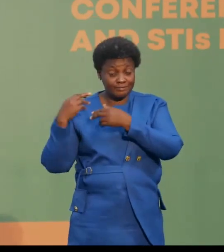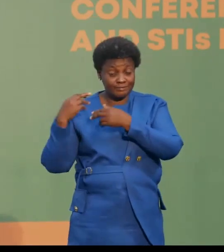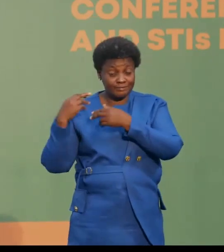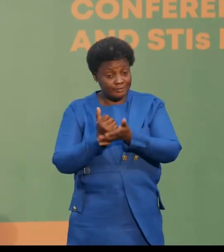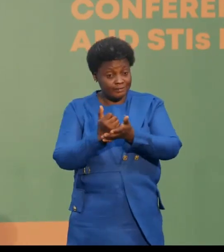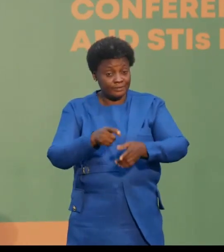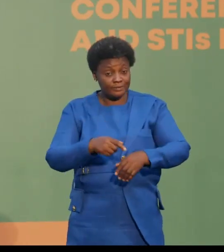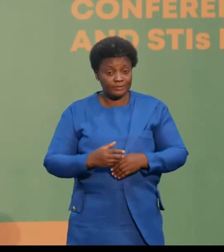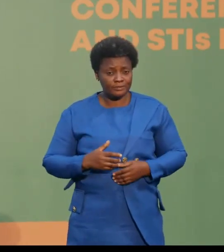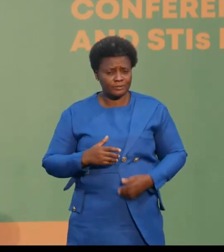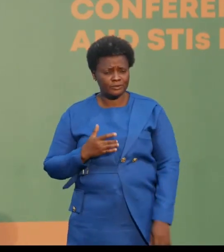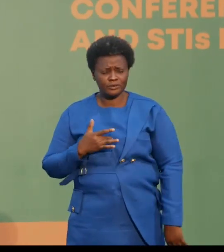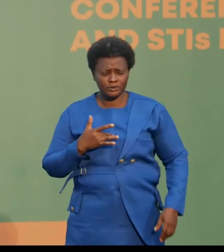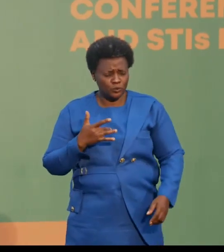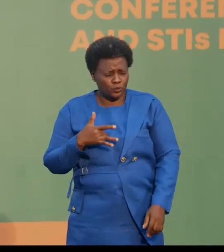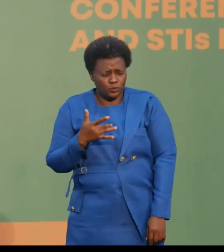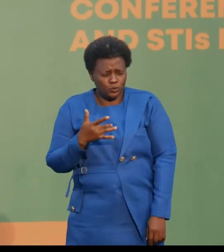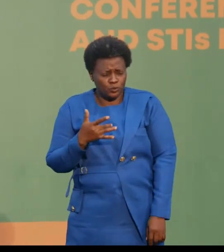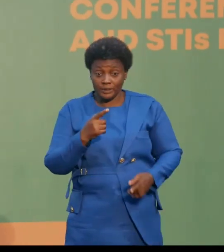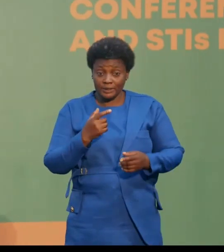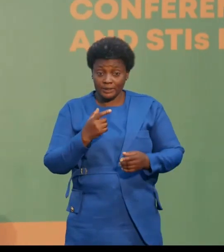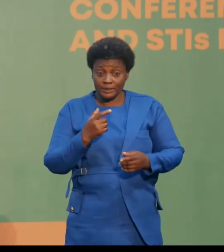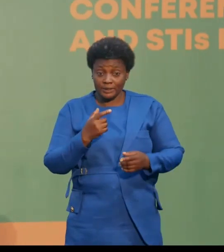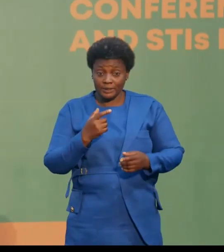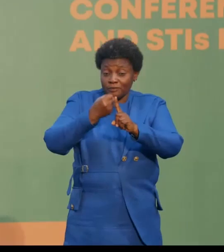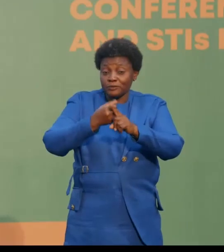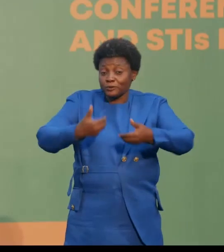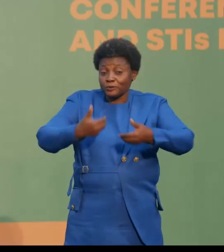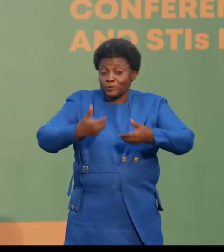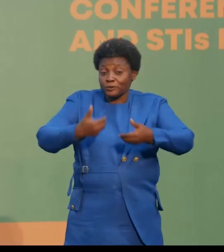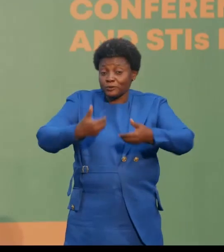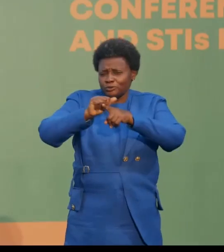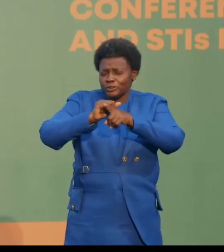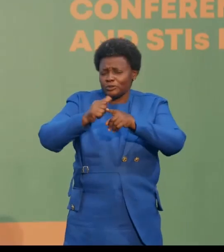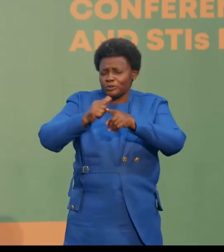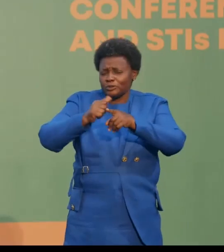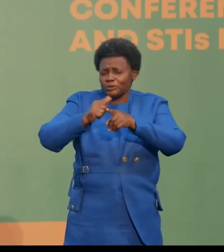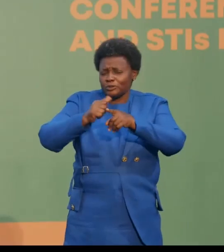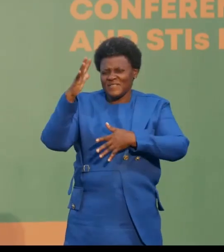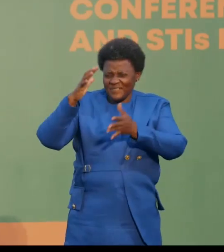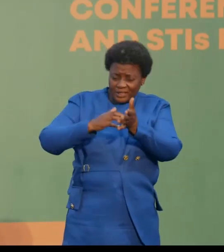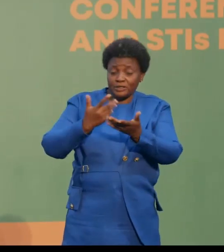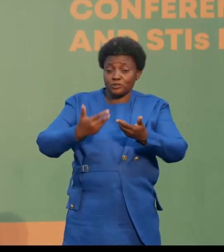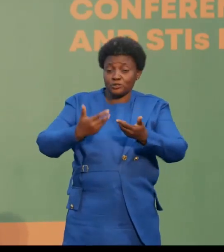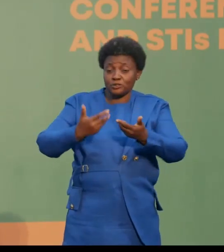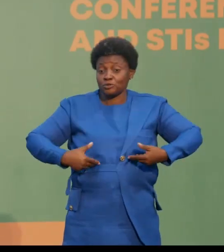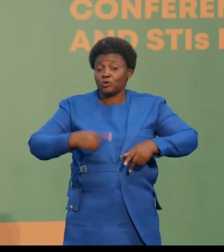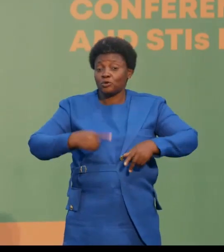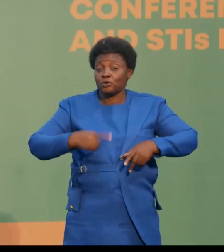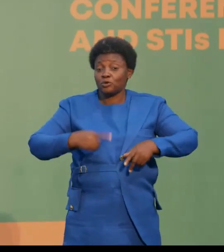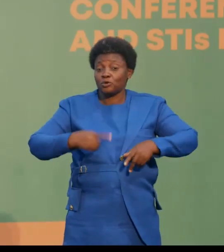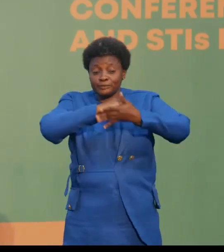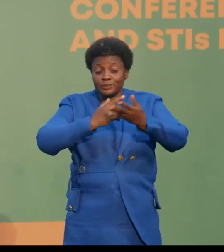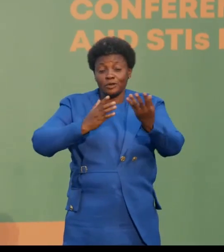A passionate advocate for young people, she has trained over 5,000 youth on HIV prevention